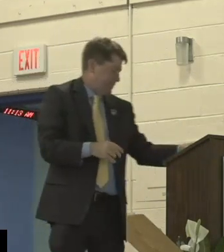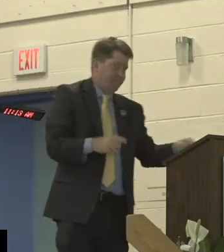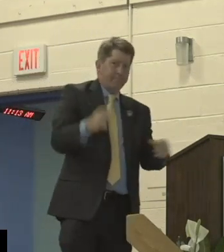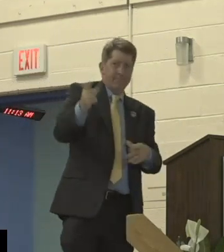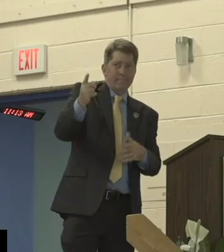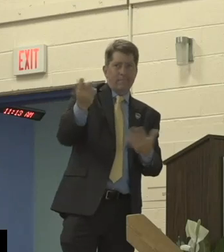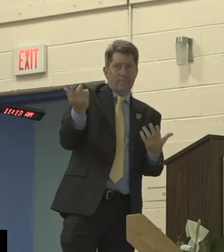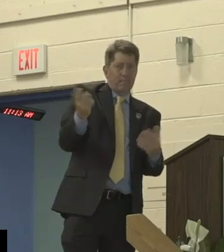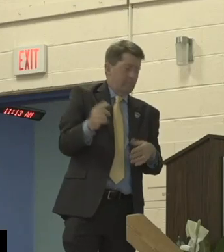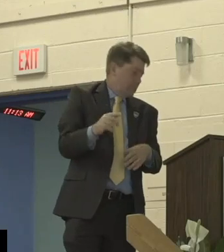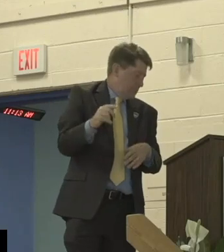lunch.